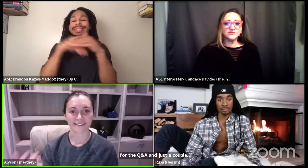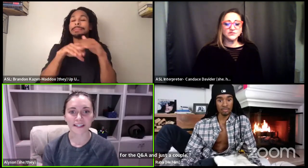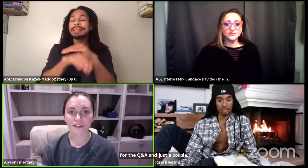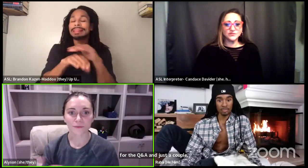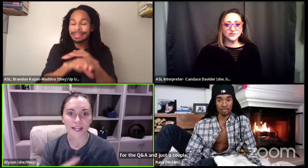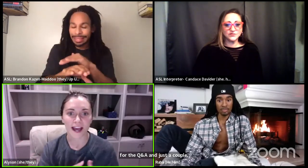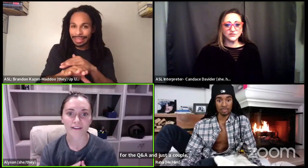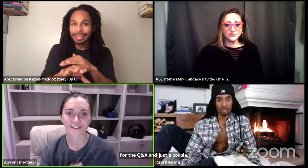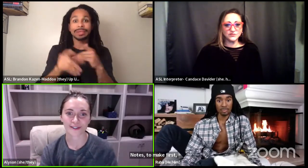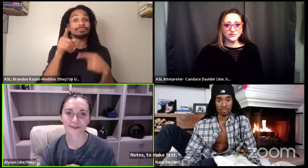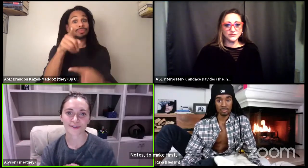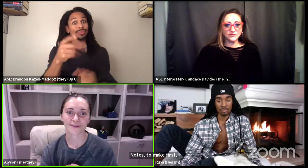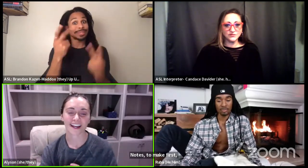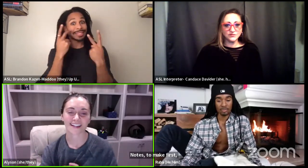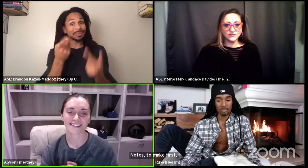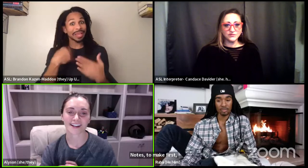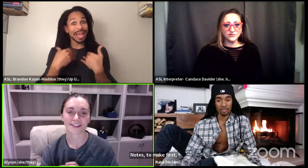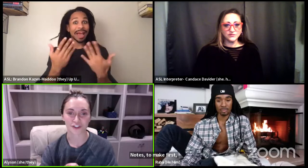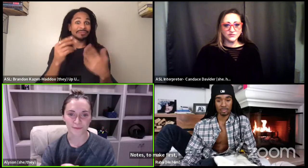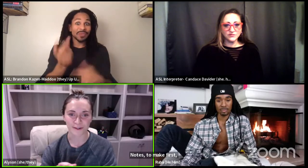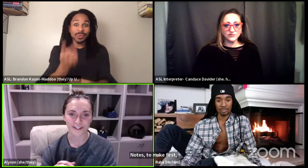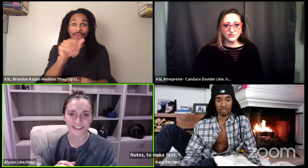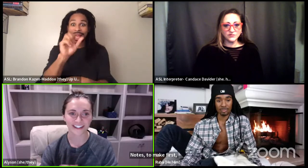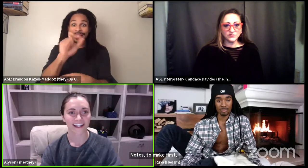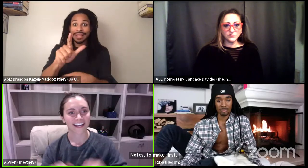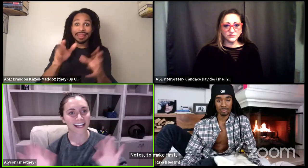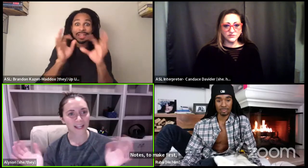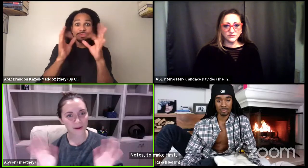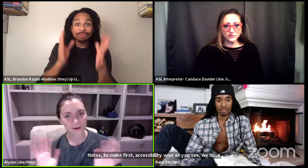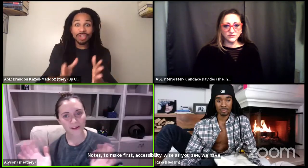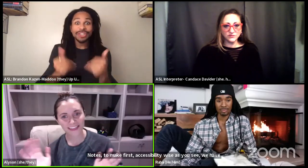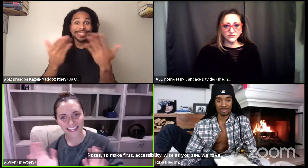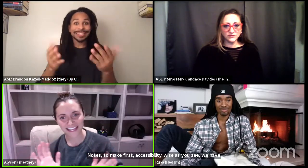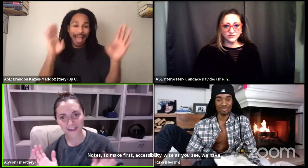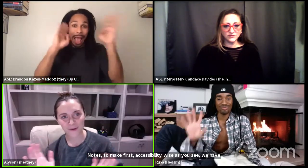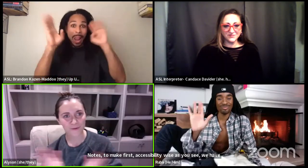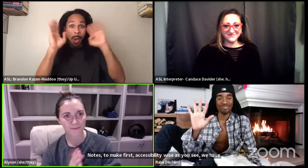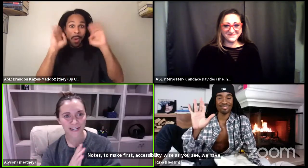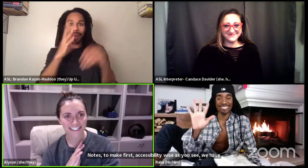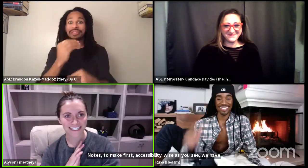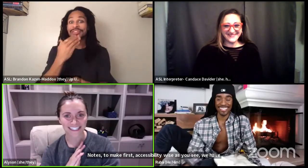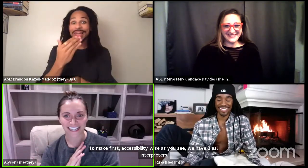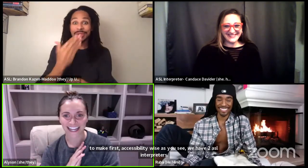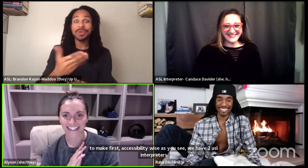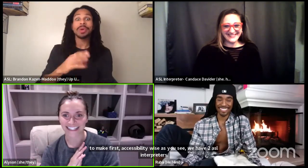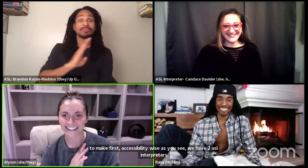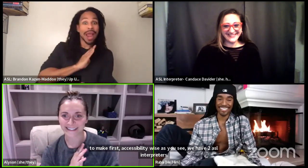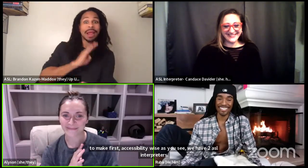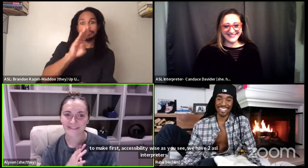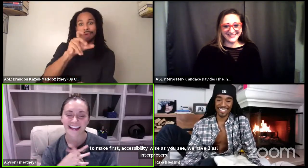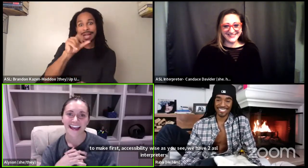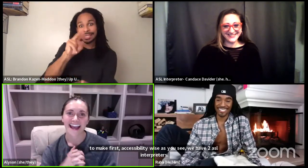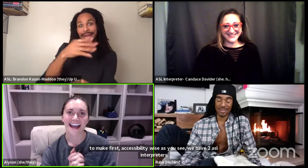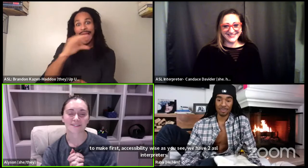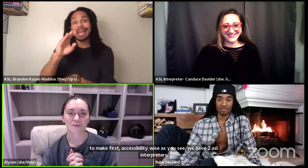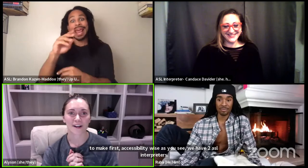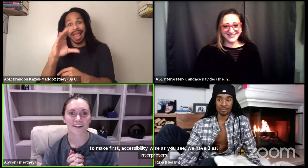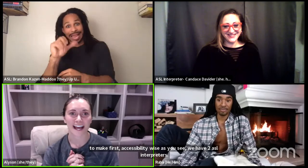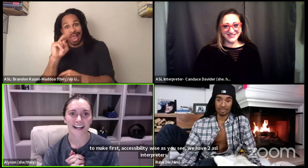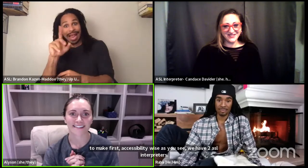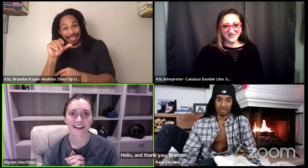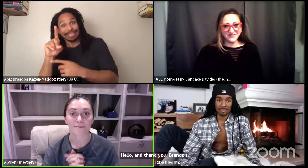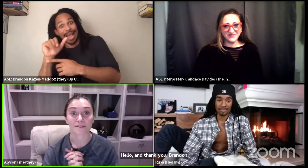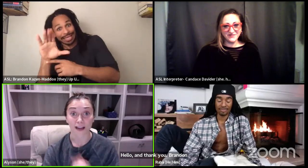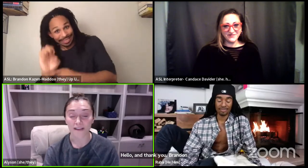as you see, we have two ASL interpreters. Hello, and thank you, Brandon and Candace, as